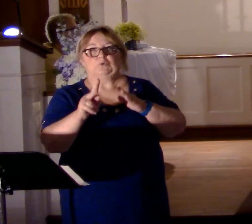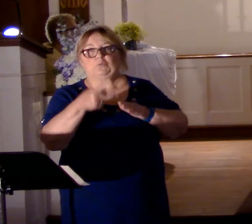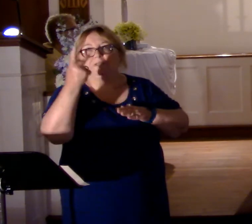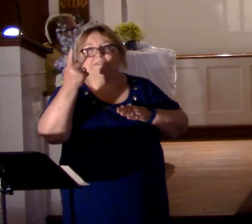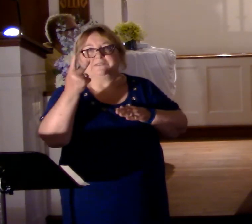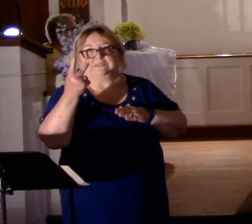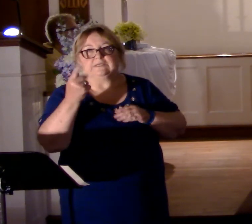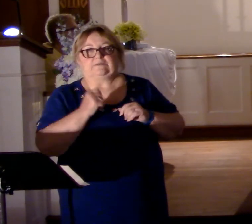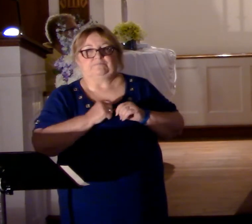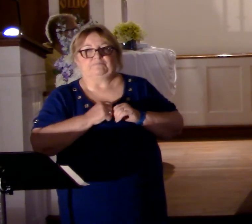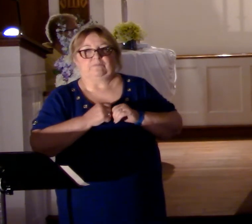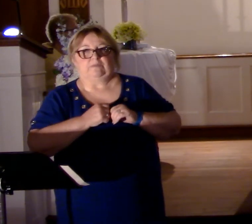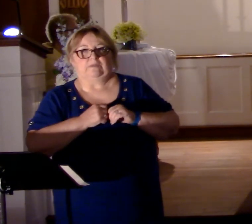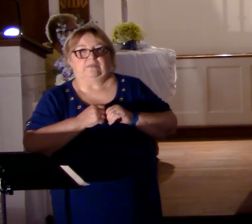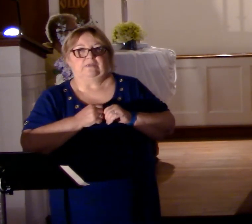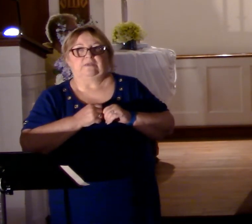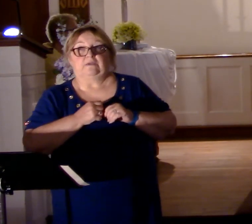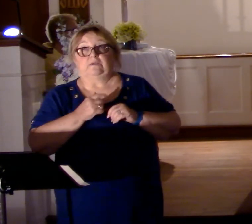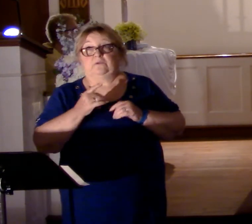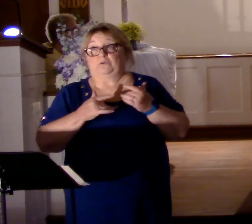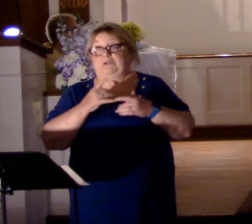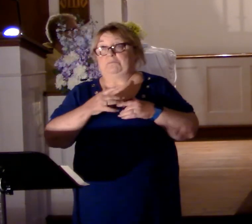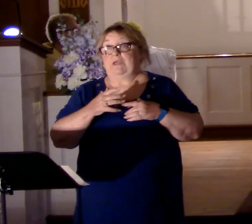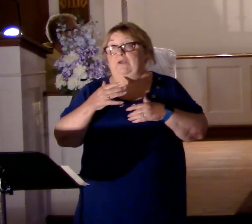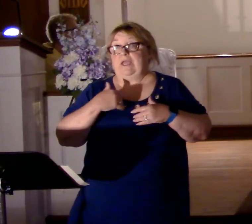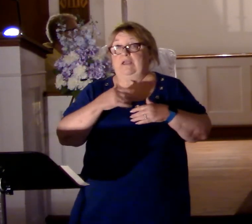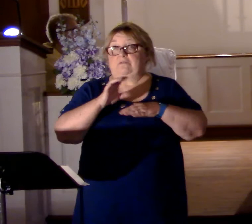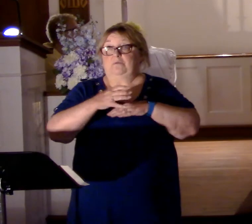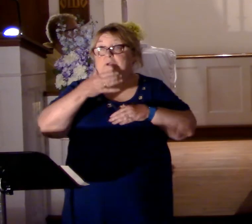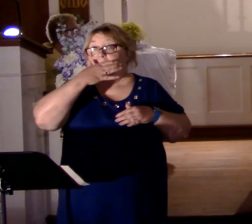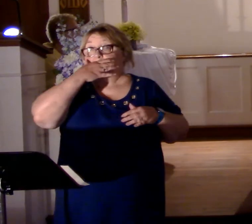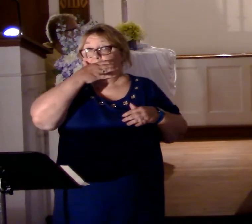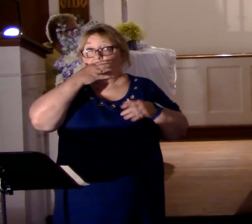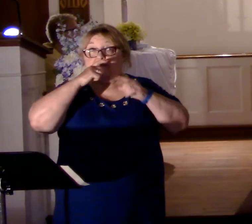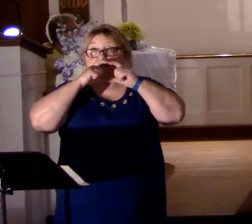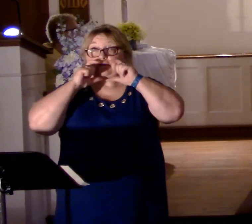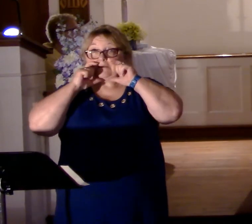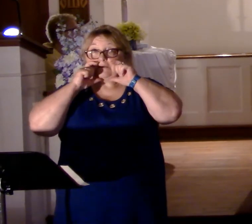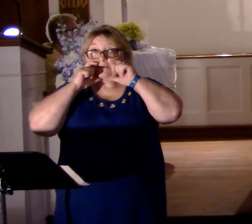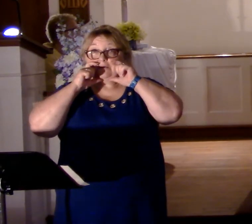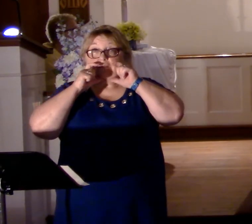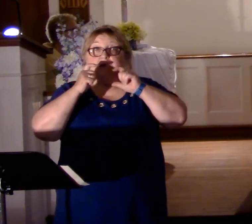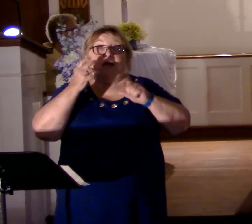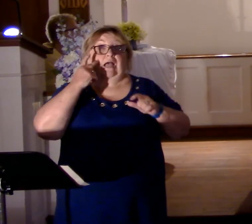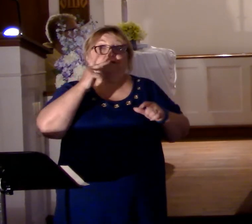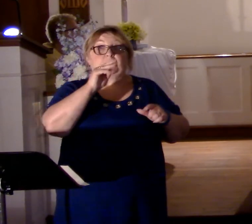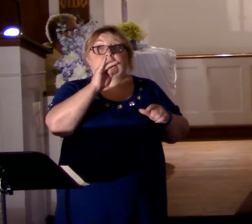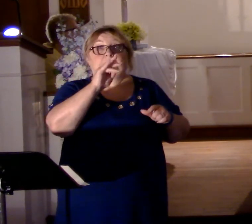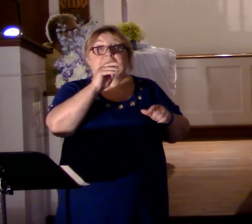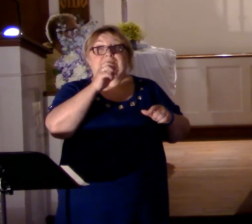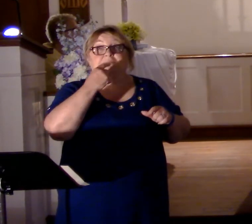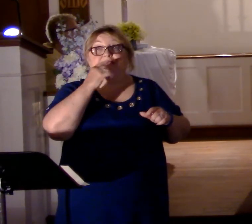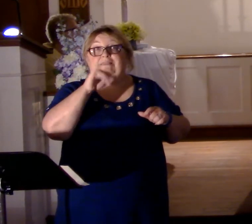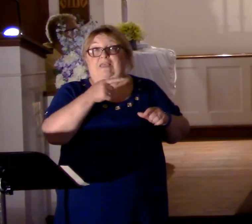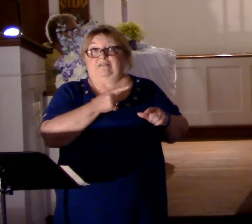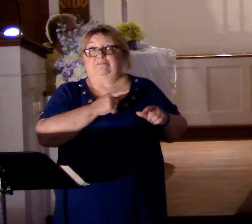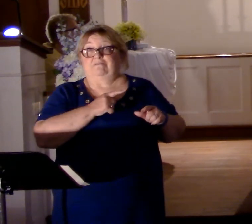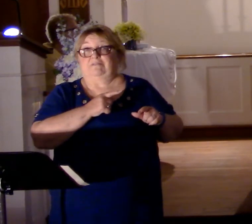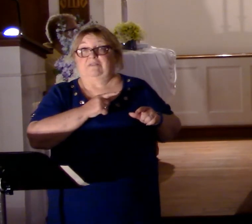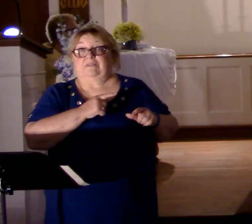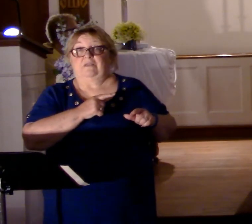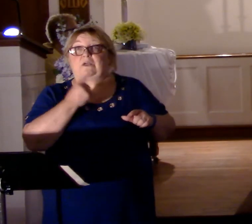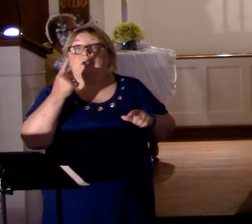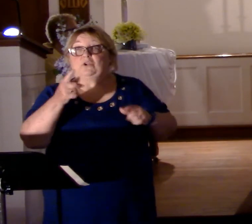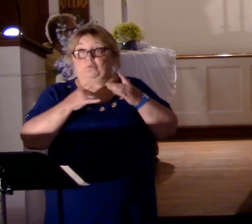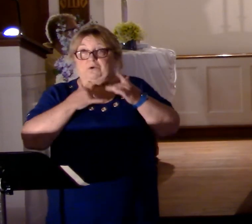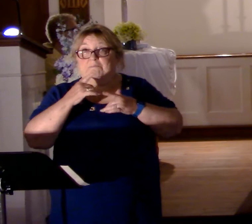You all worried about wearing a mask to church. I saw a meme recently that said that. You